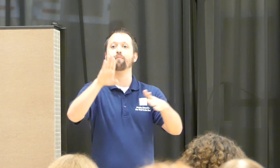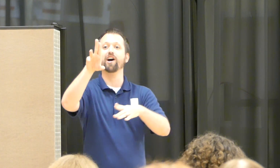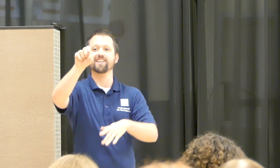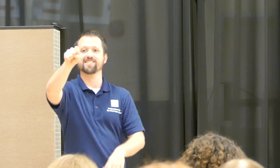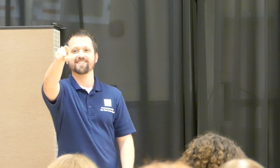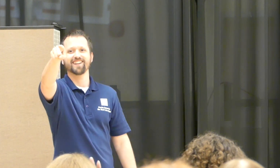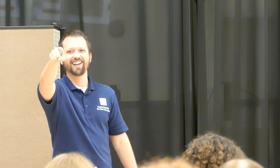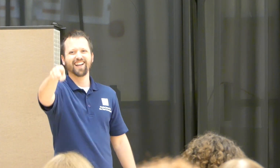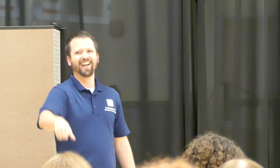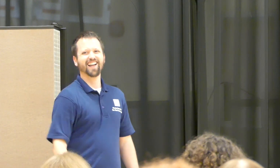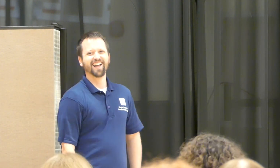bus.